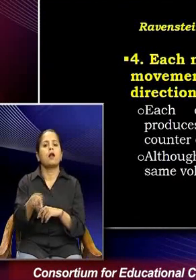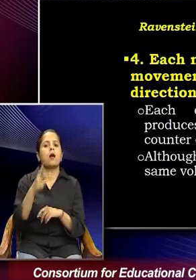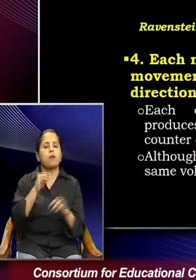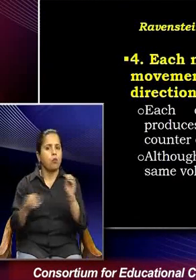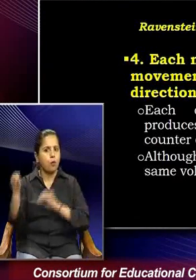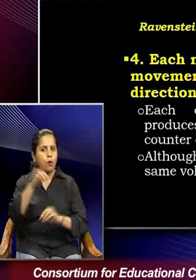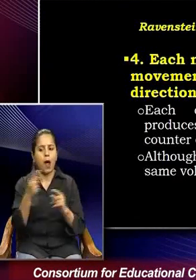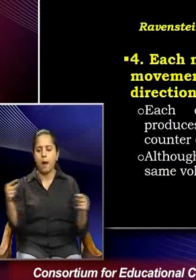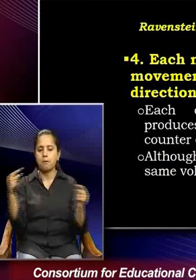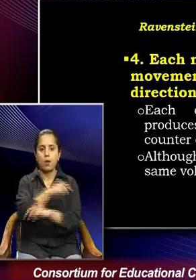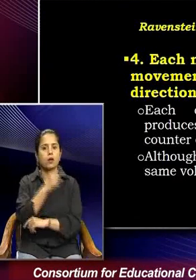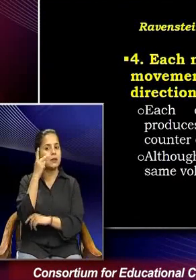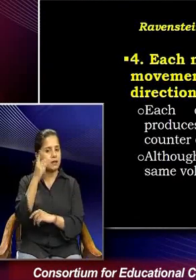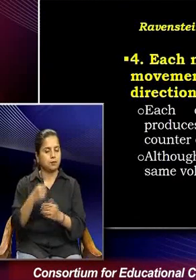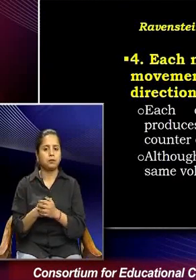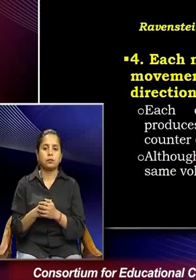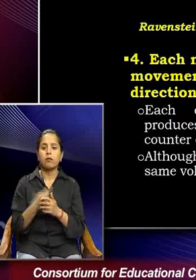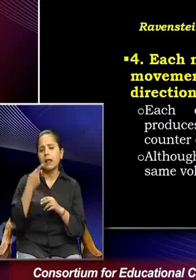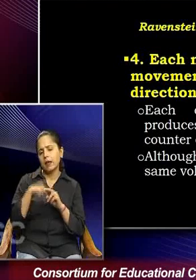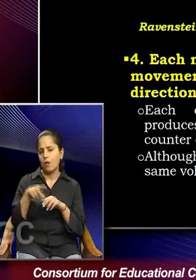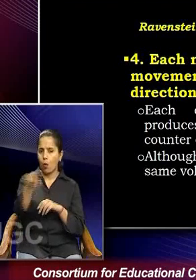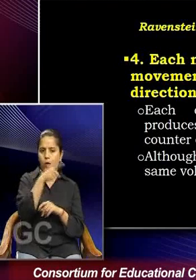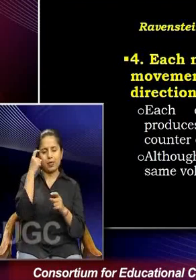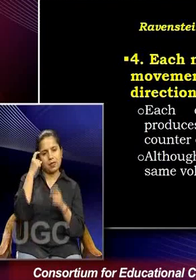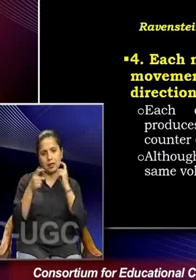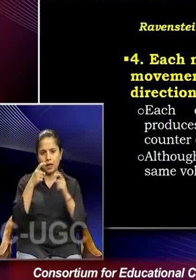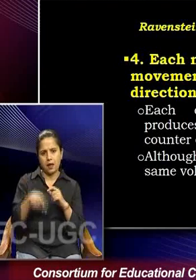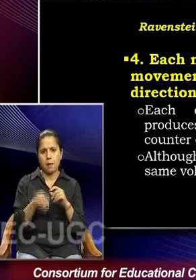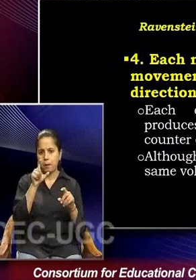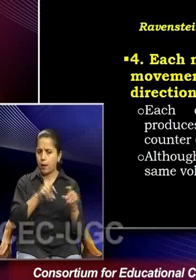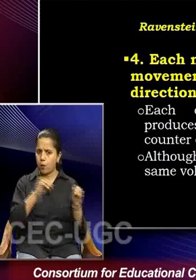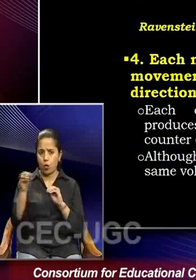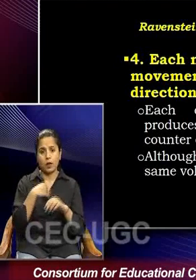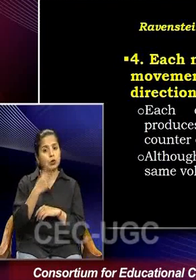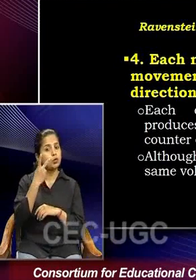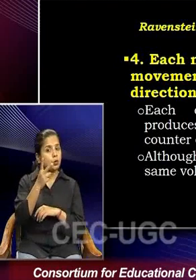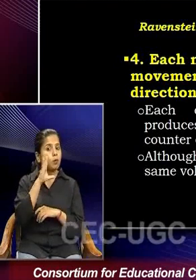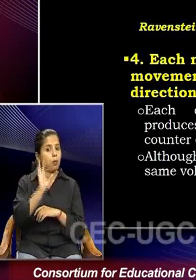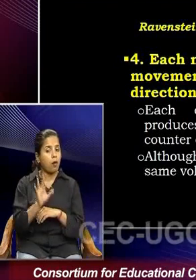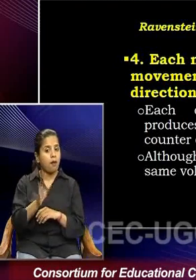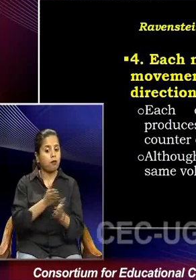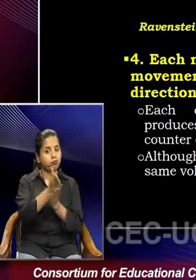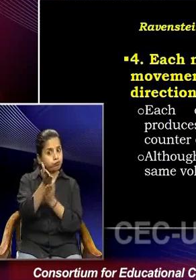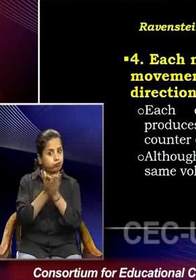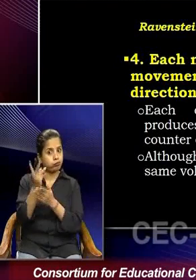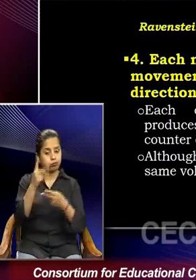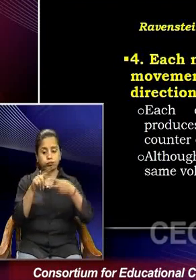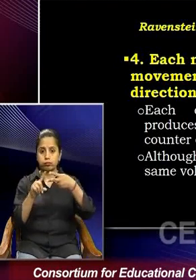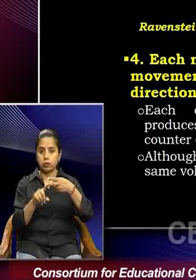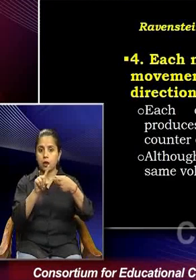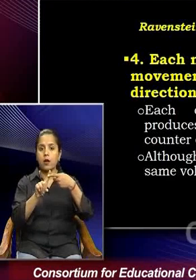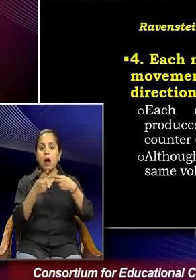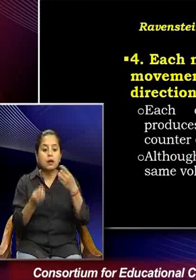opposite direction. So if you think about migration, we have two important points. First is the point of